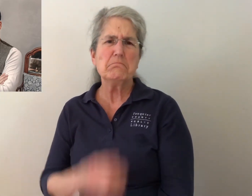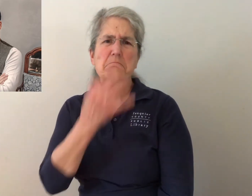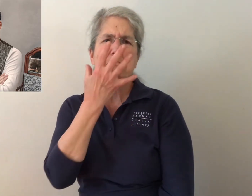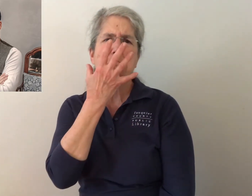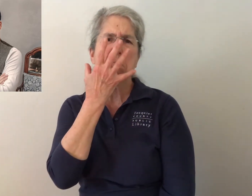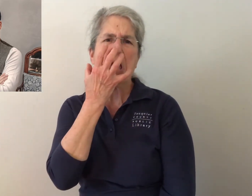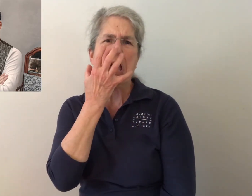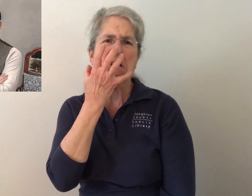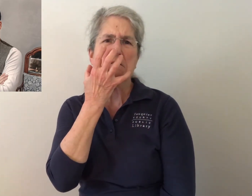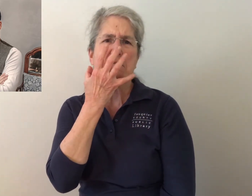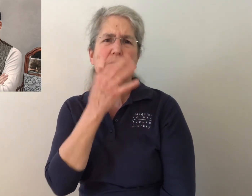Mad,